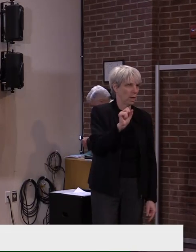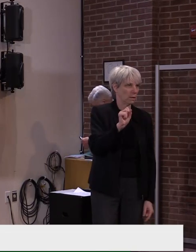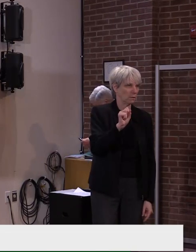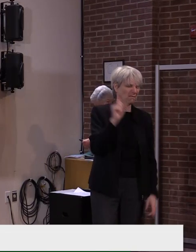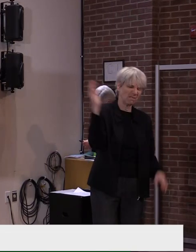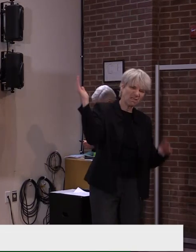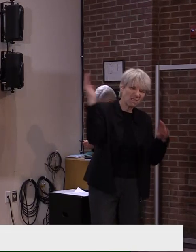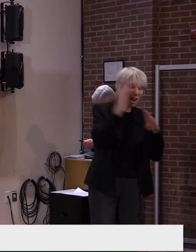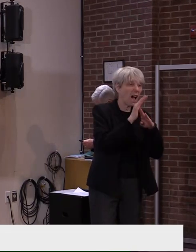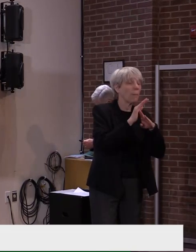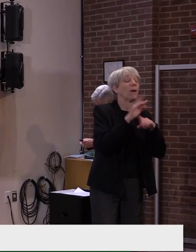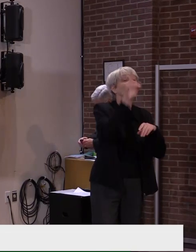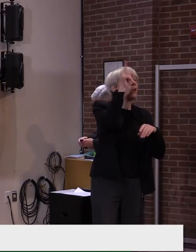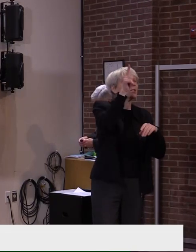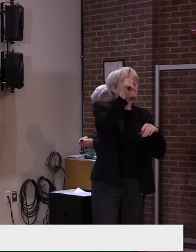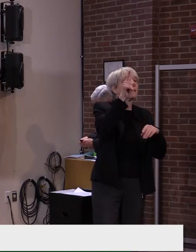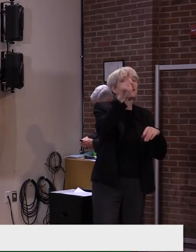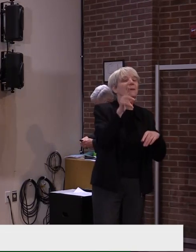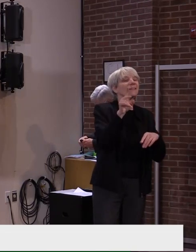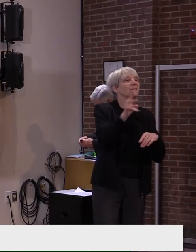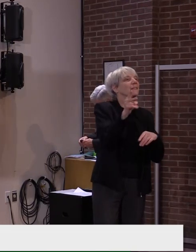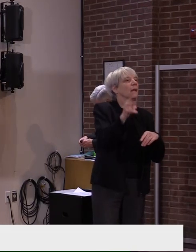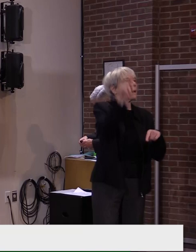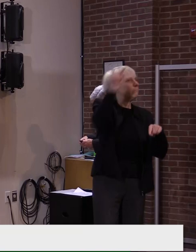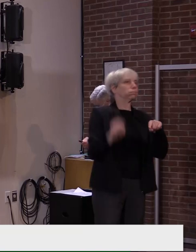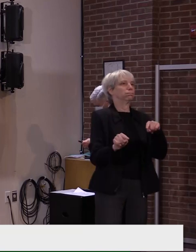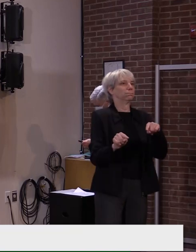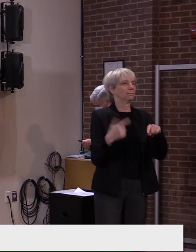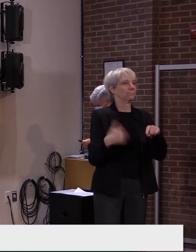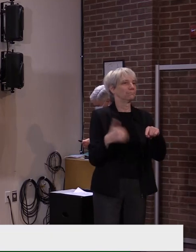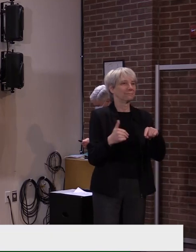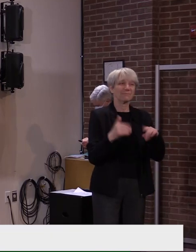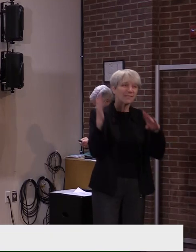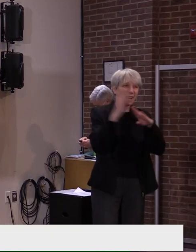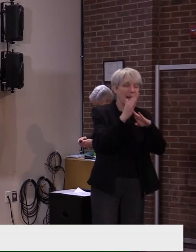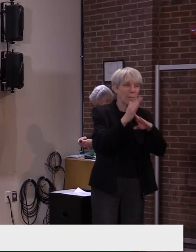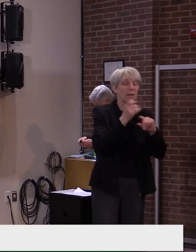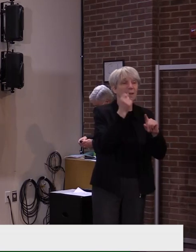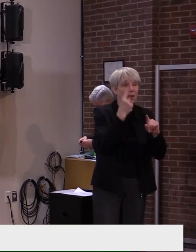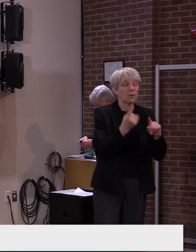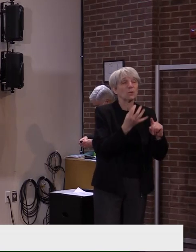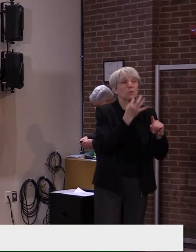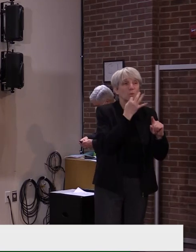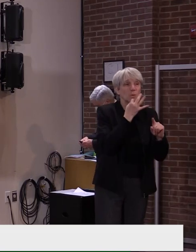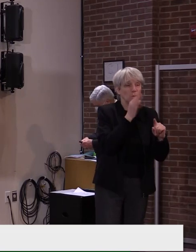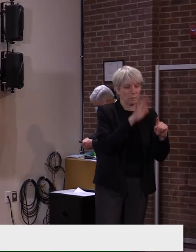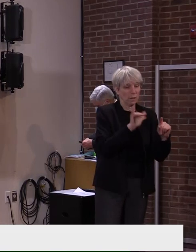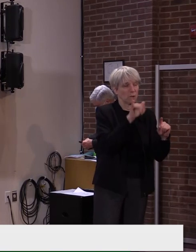mid-January, over 55% of this population will be fully protected.